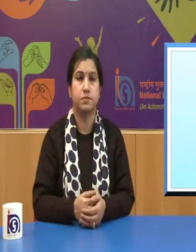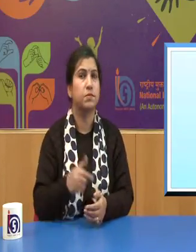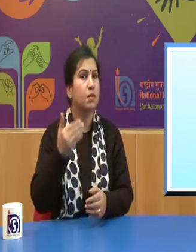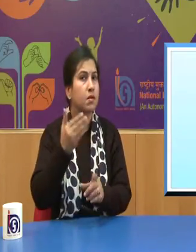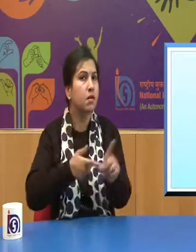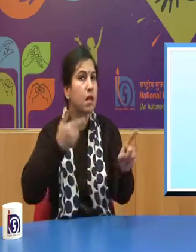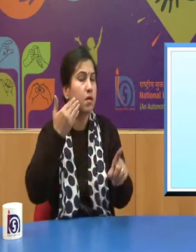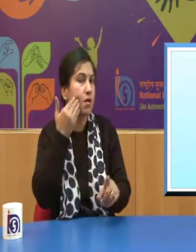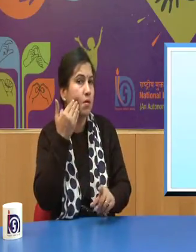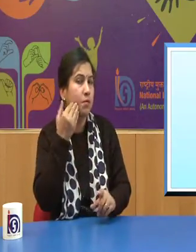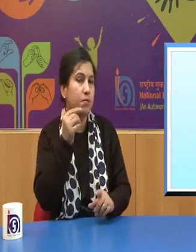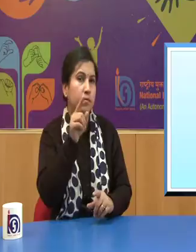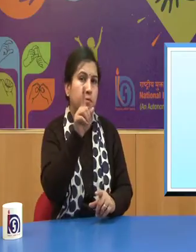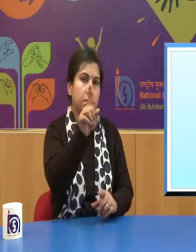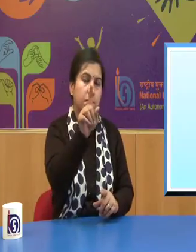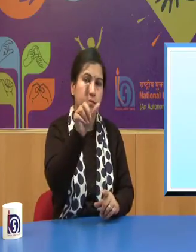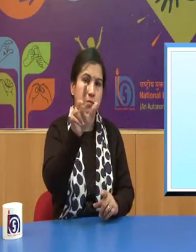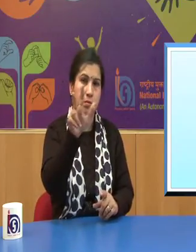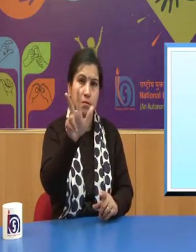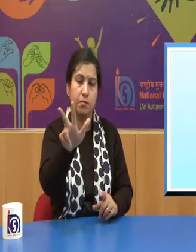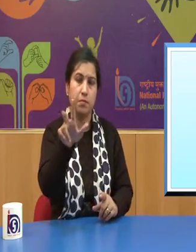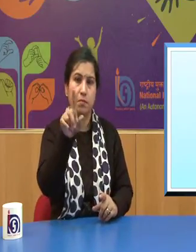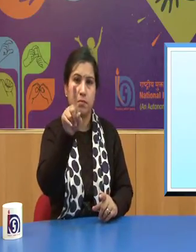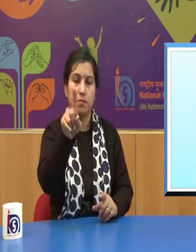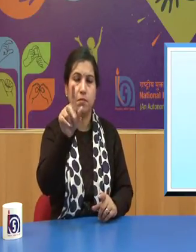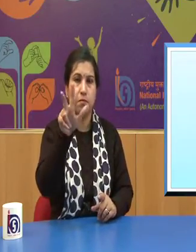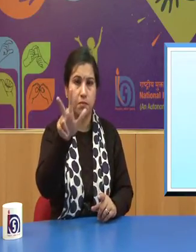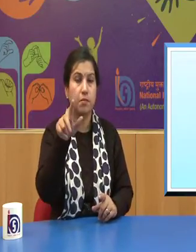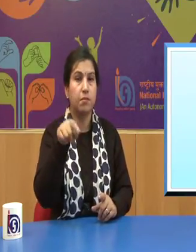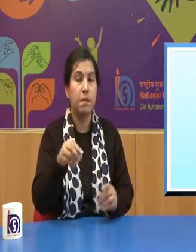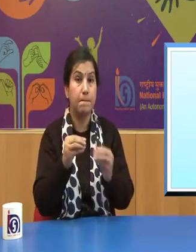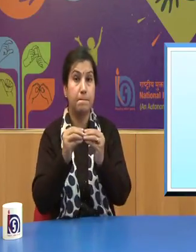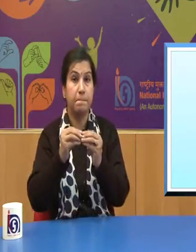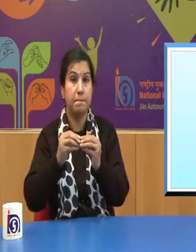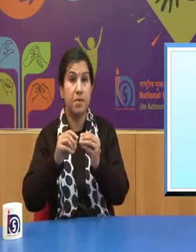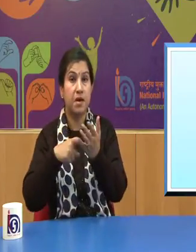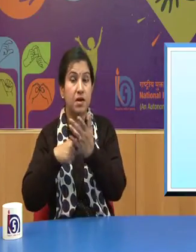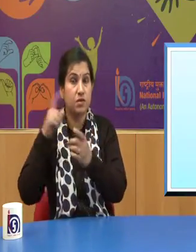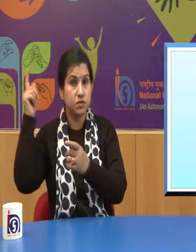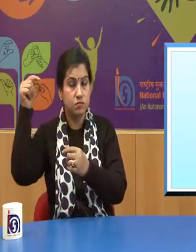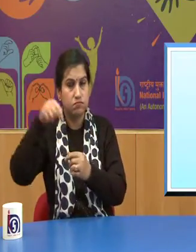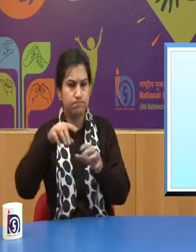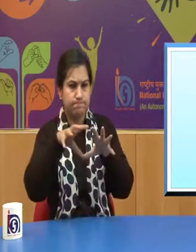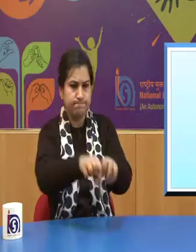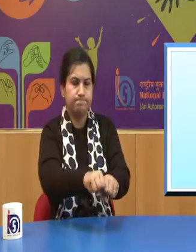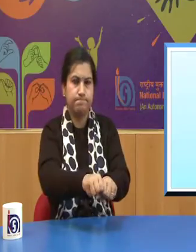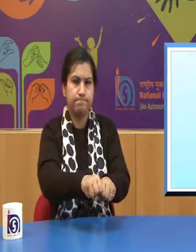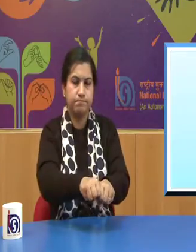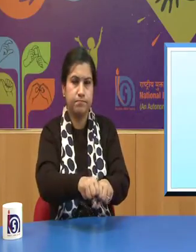In the year 1818, British occupied it. Therefore, the Bhils considered